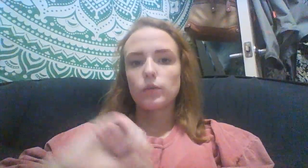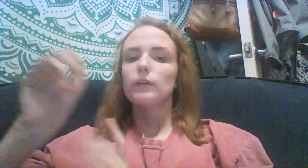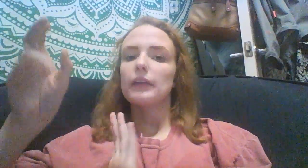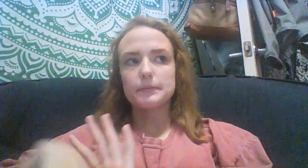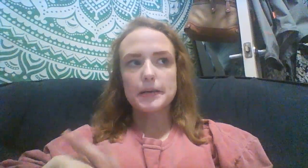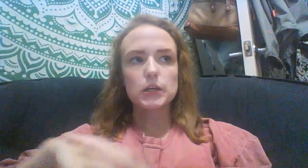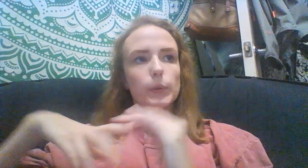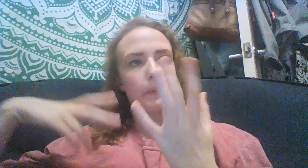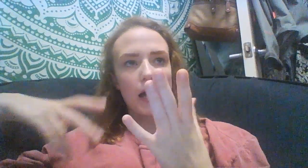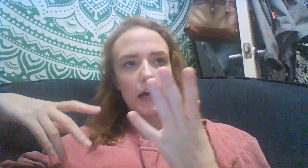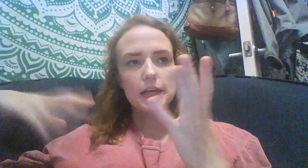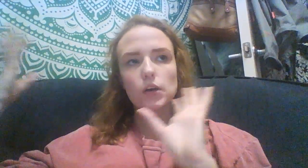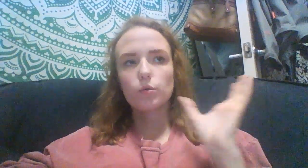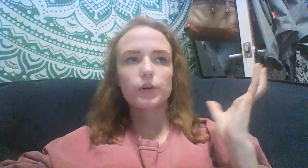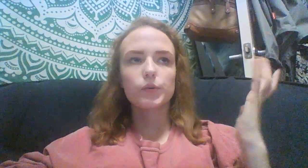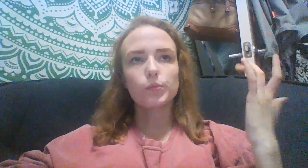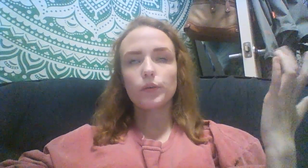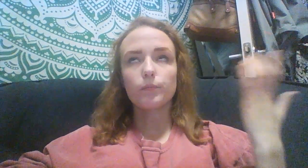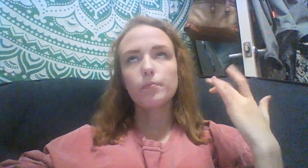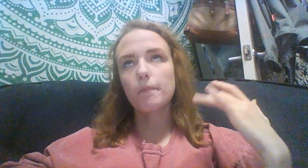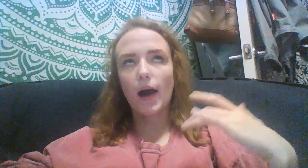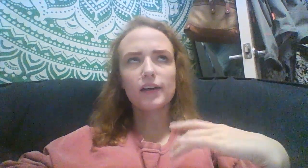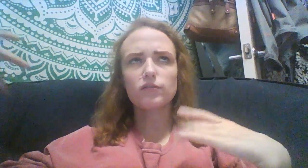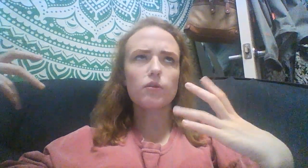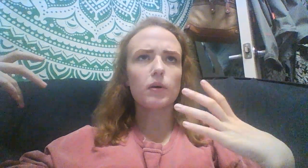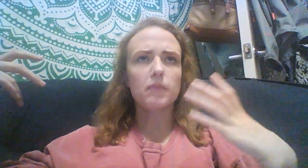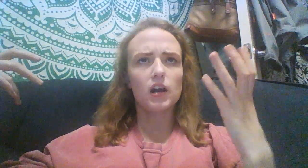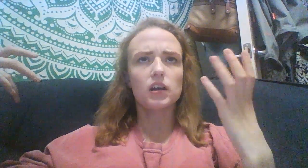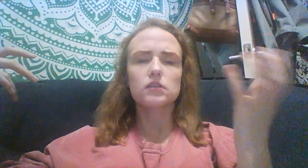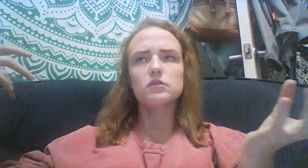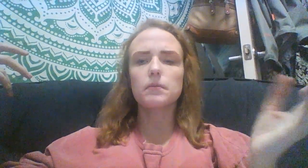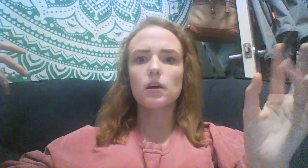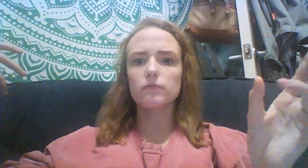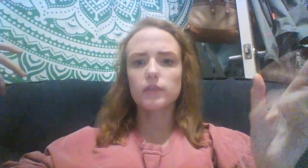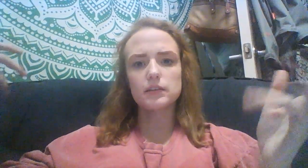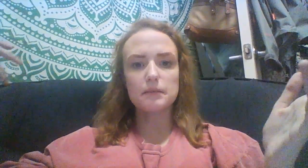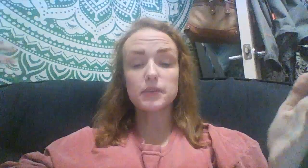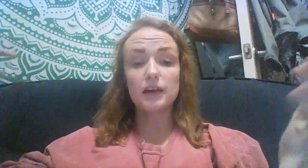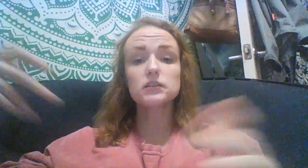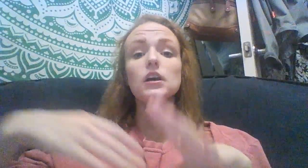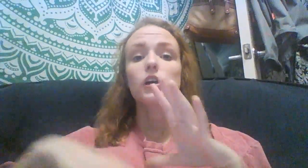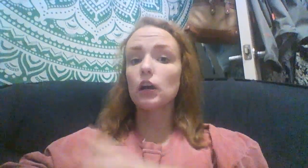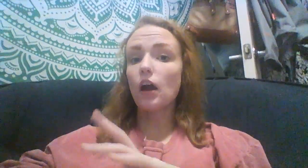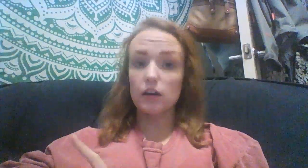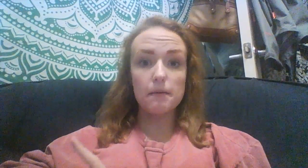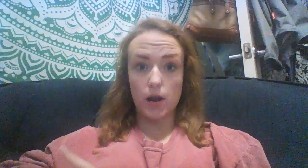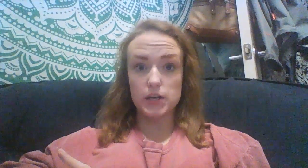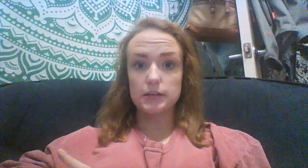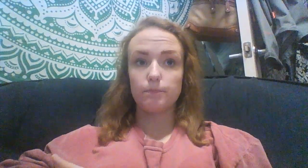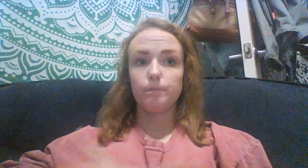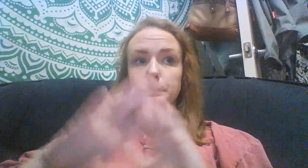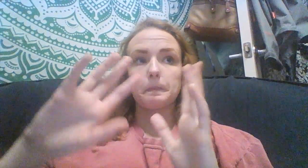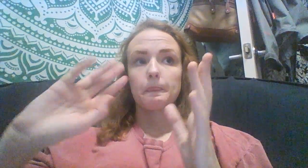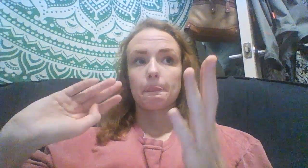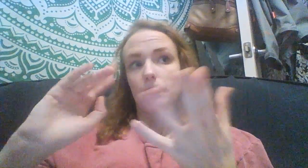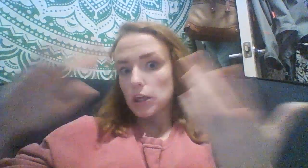or lesbian or bi, or well, bi if you were marrying someone of the same sex, could not get married. You